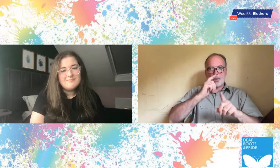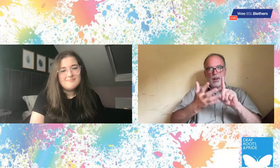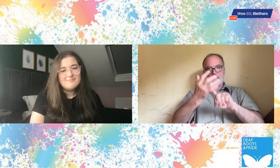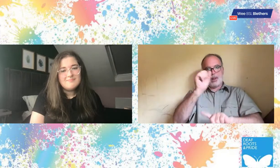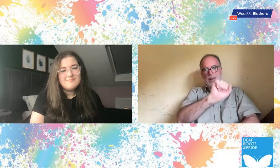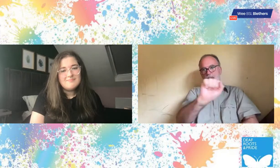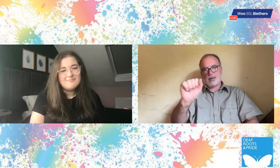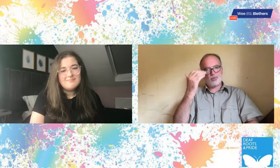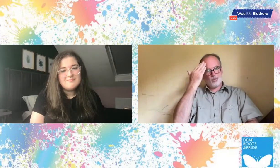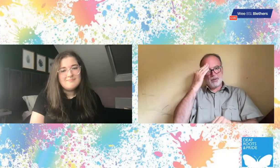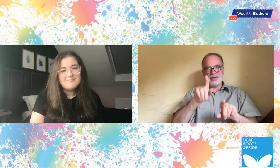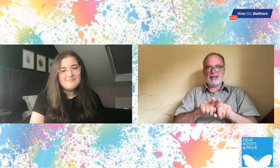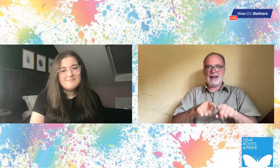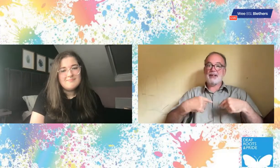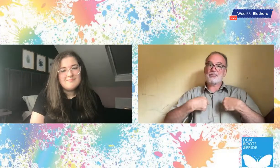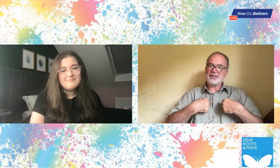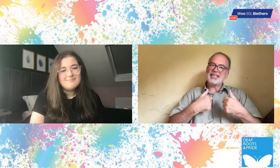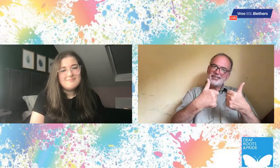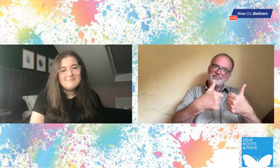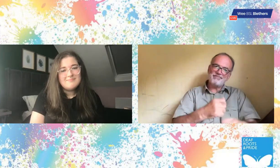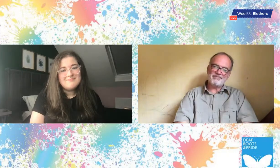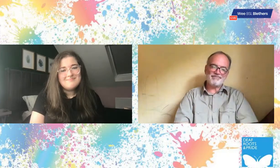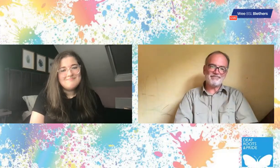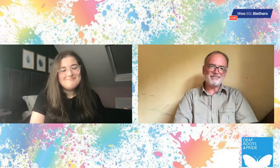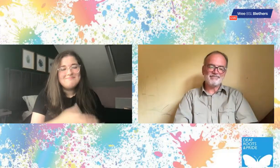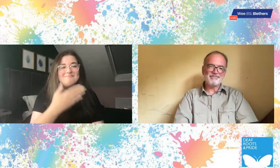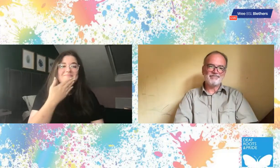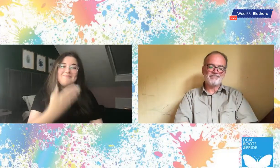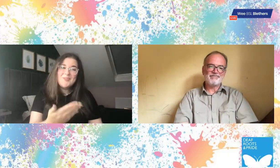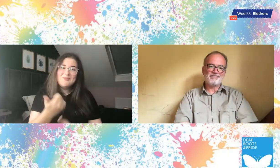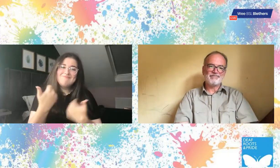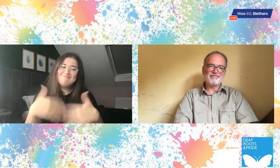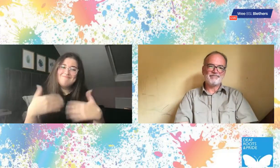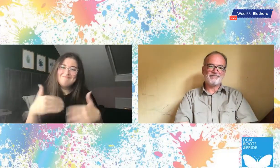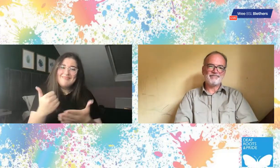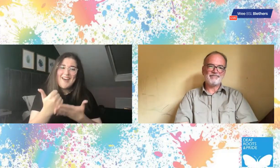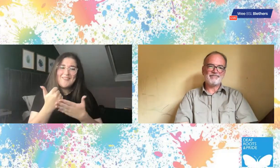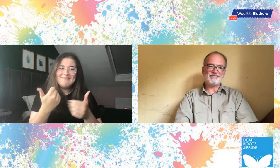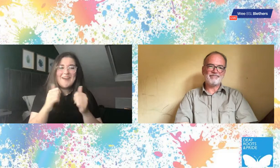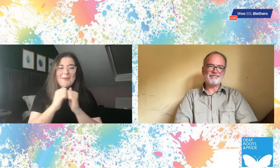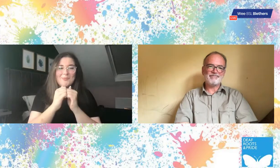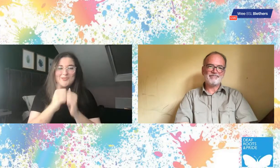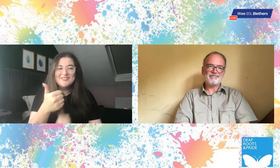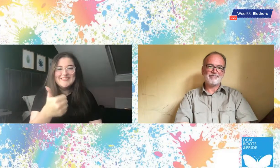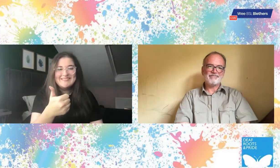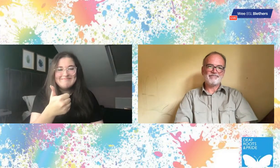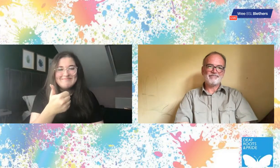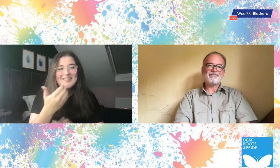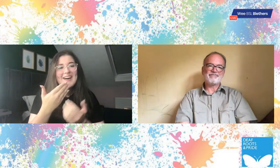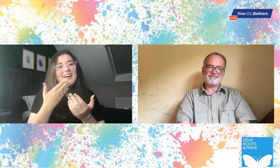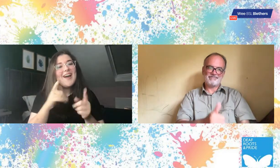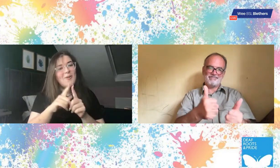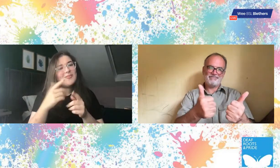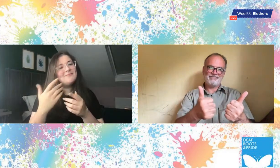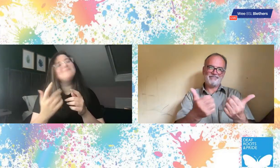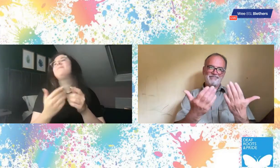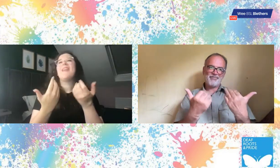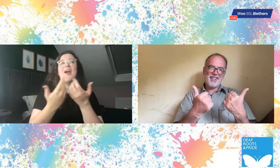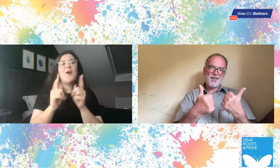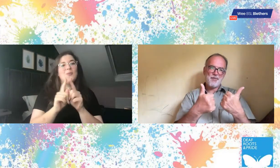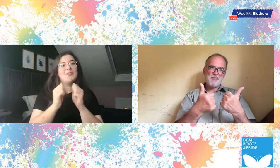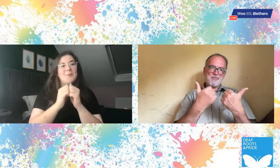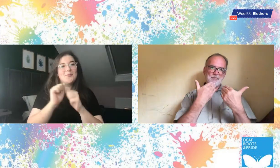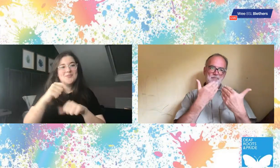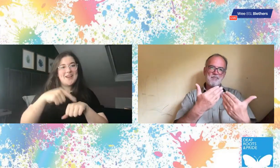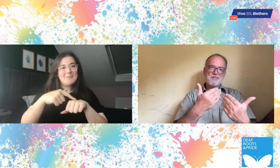it, and do the courses, do the work, do the volunteering in order to get there, like me. That's awesome